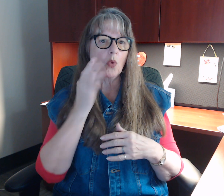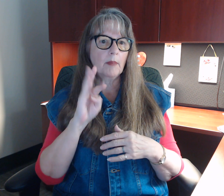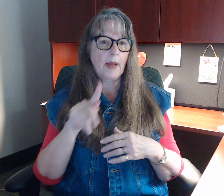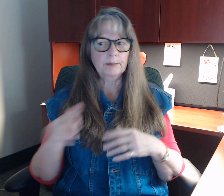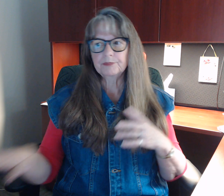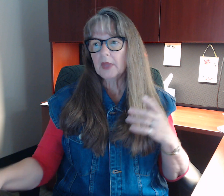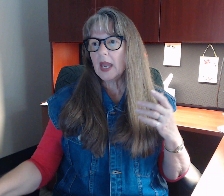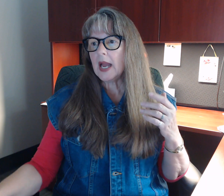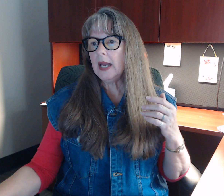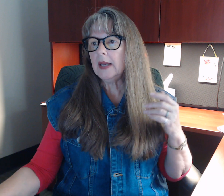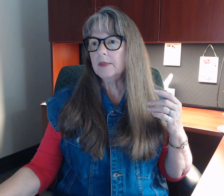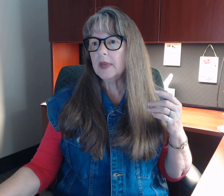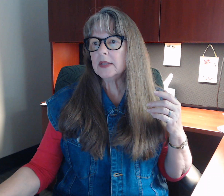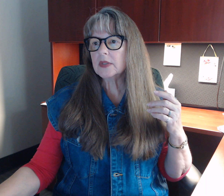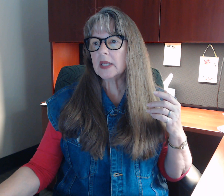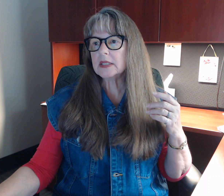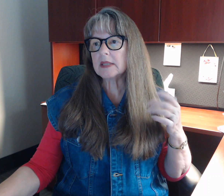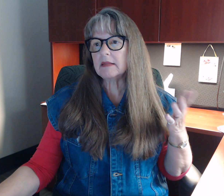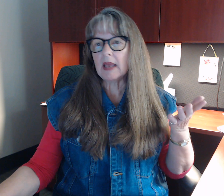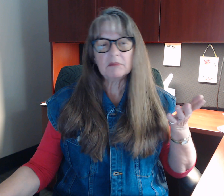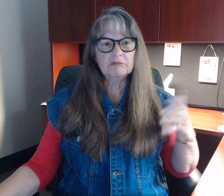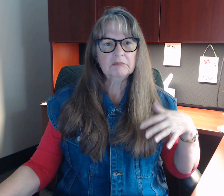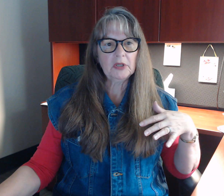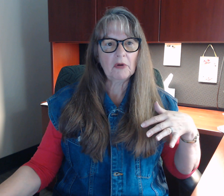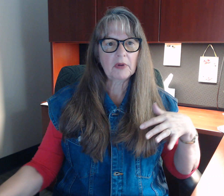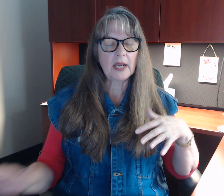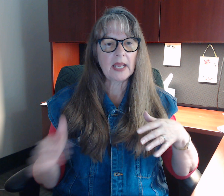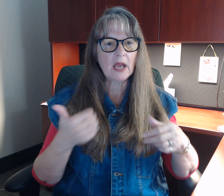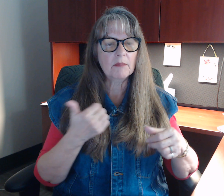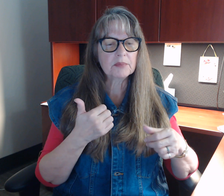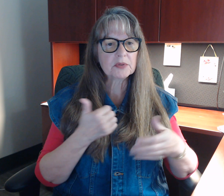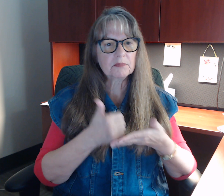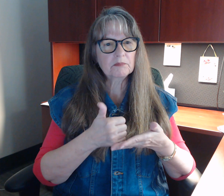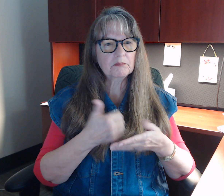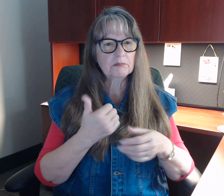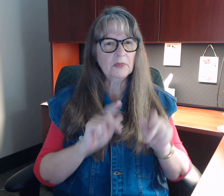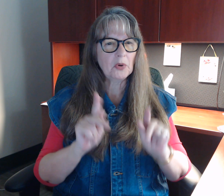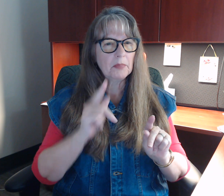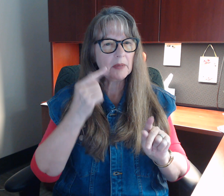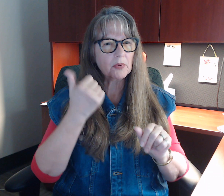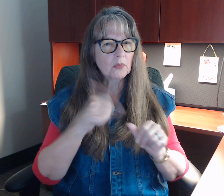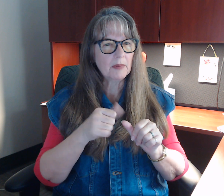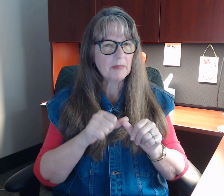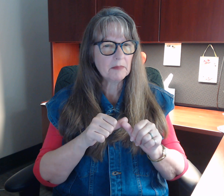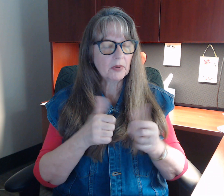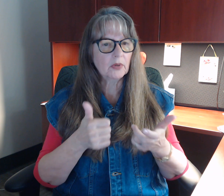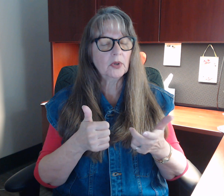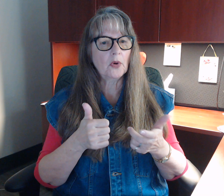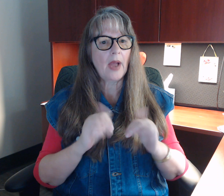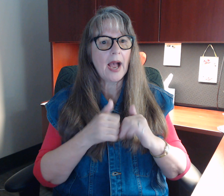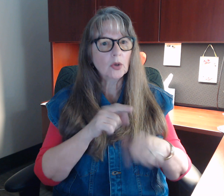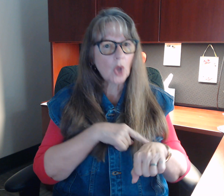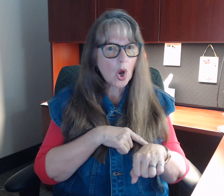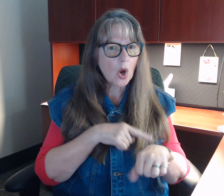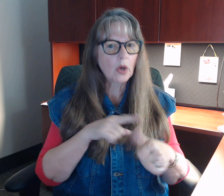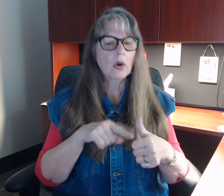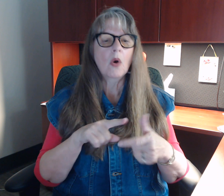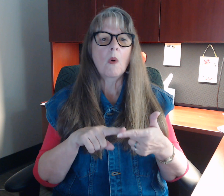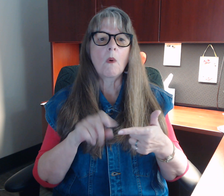up. And they said that, kind of helps, people remember, how long